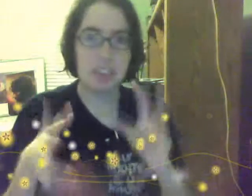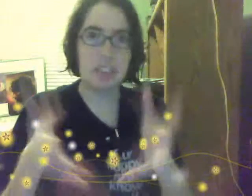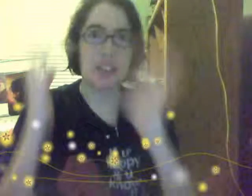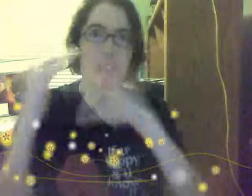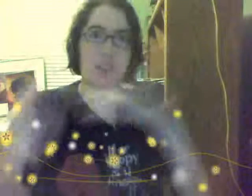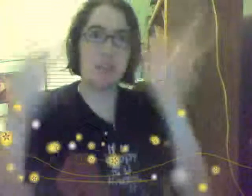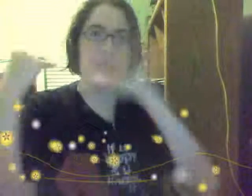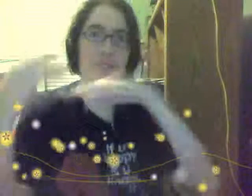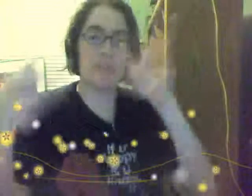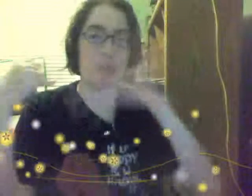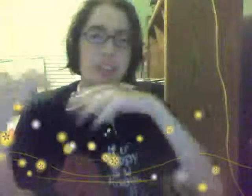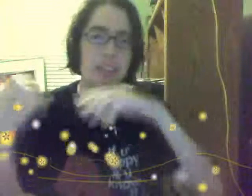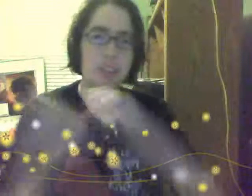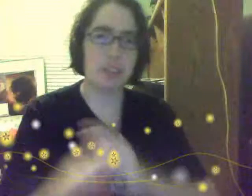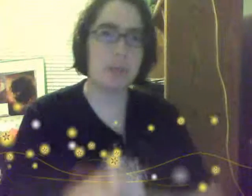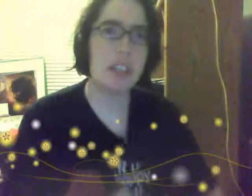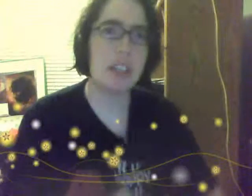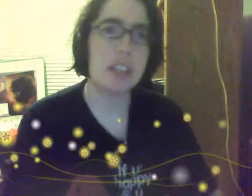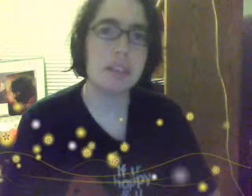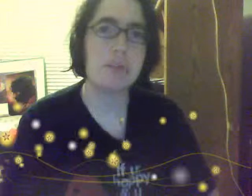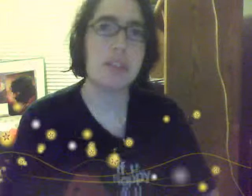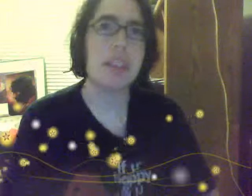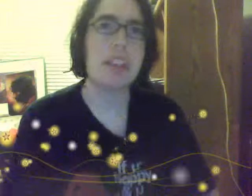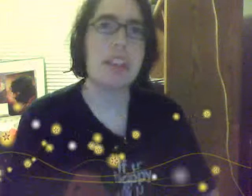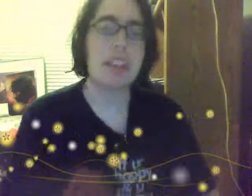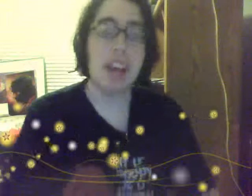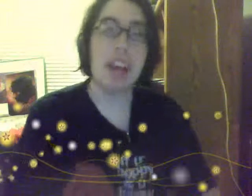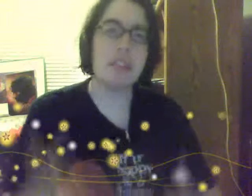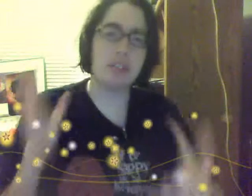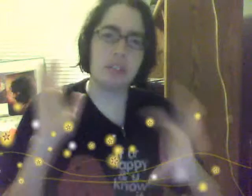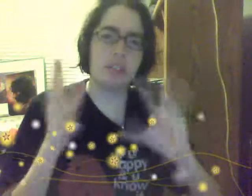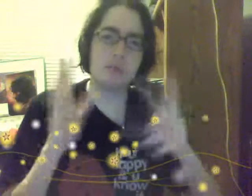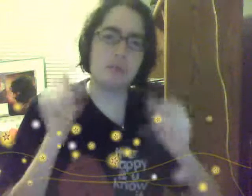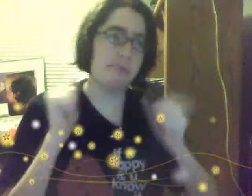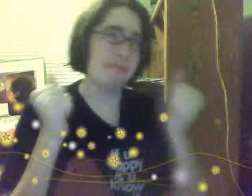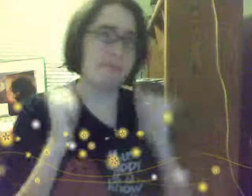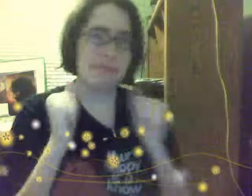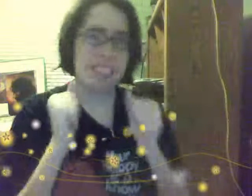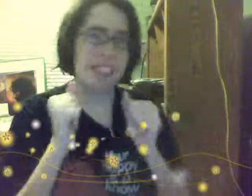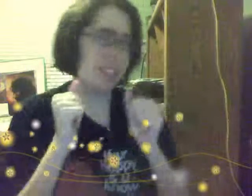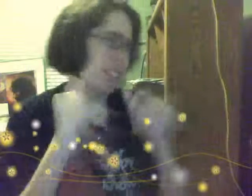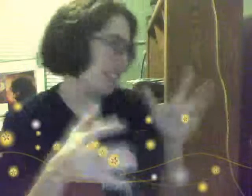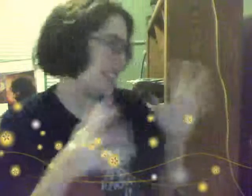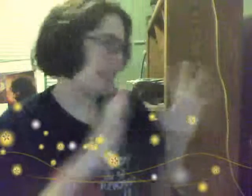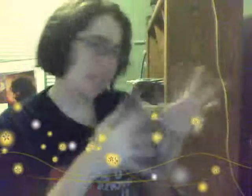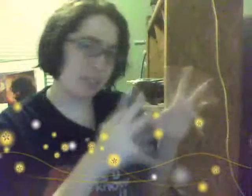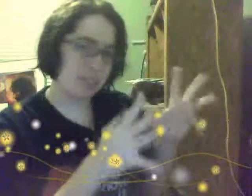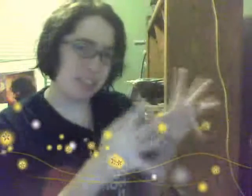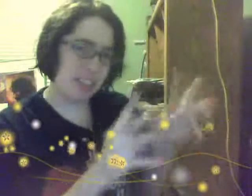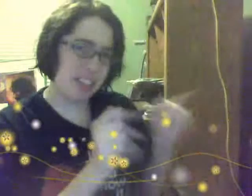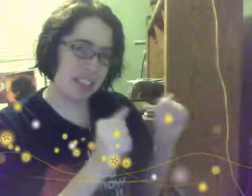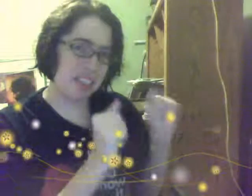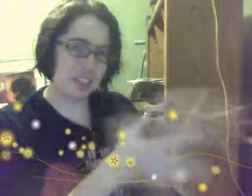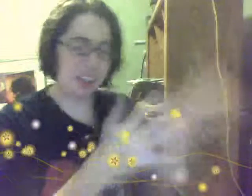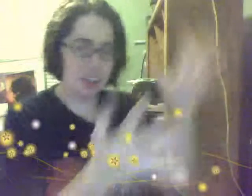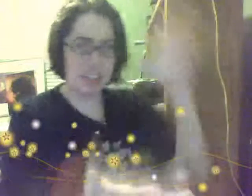character, doing the actual speaking. And so, during this whole scene, her daughter gives